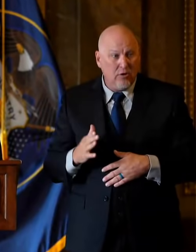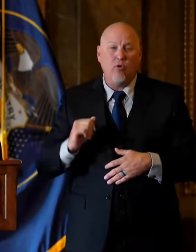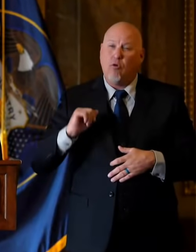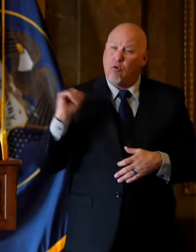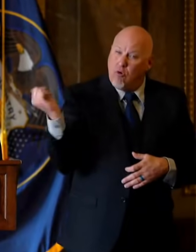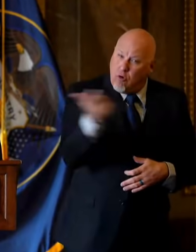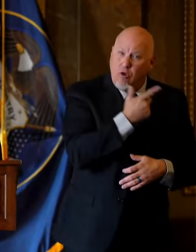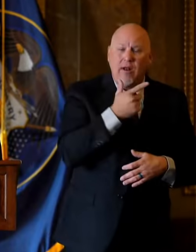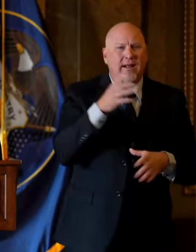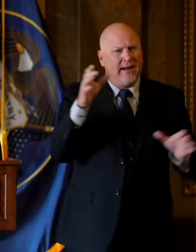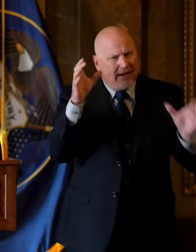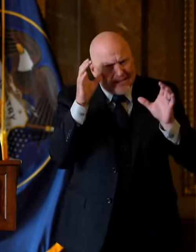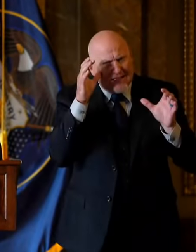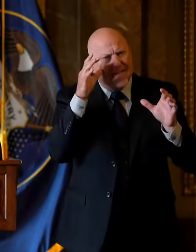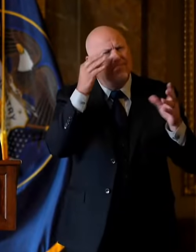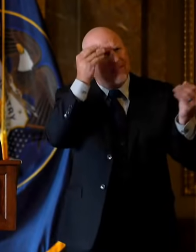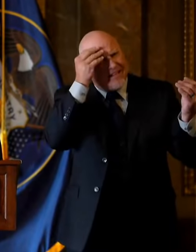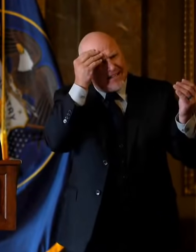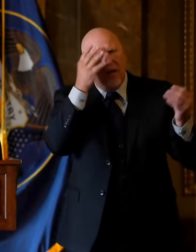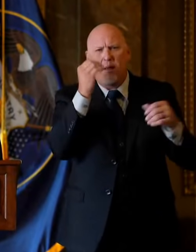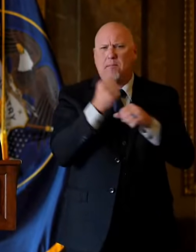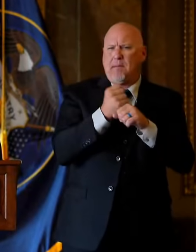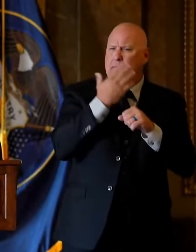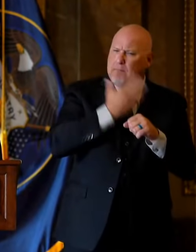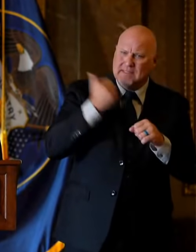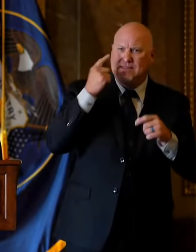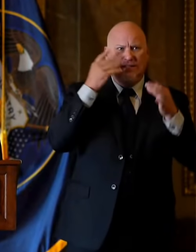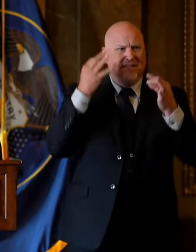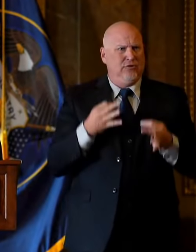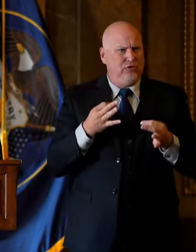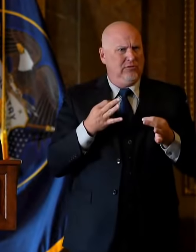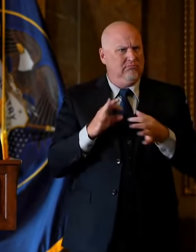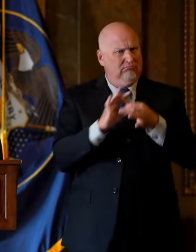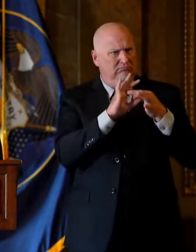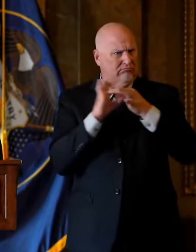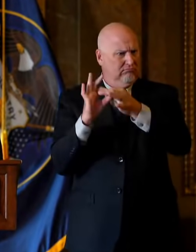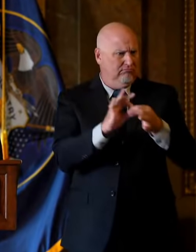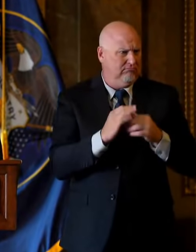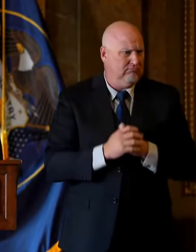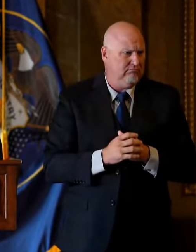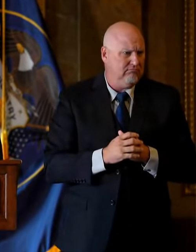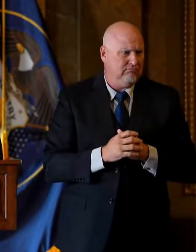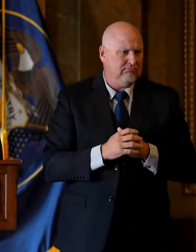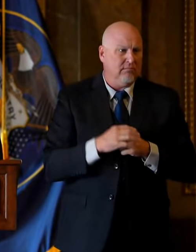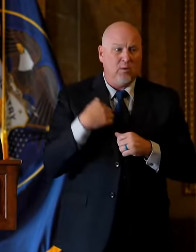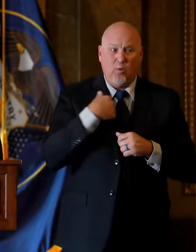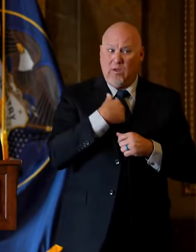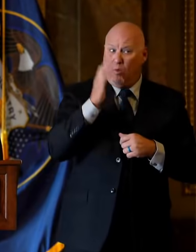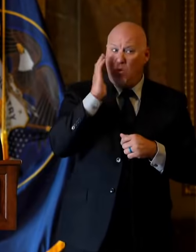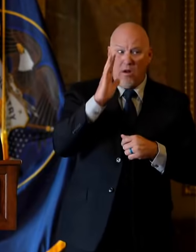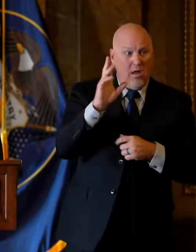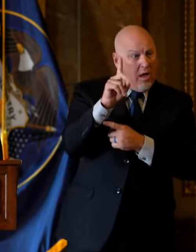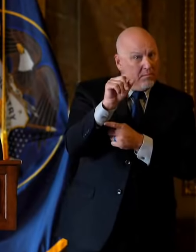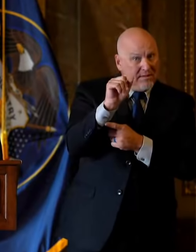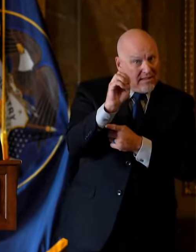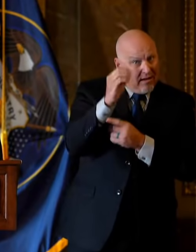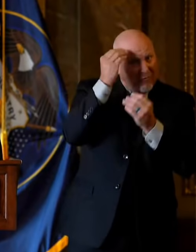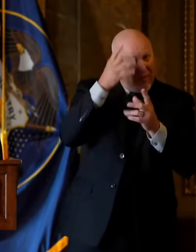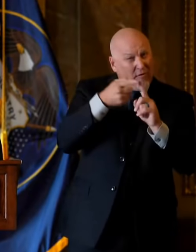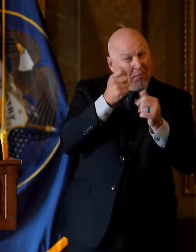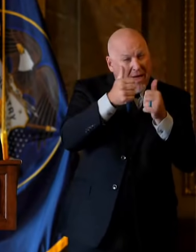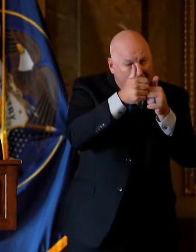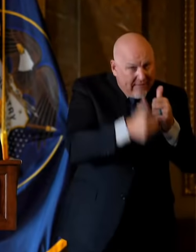do that by presenting up-to-date information on every school in the state, showing the spread that is occurring in